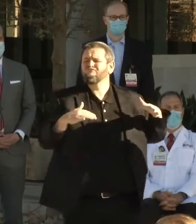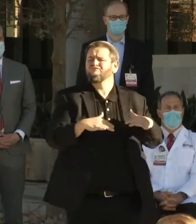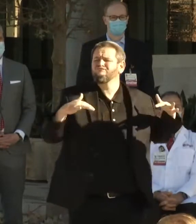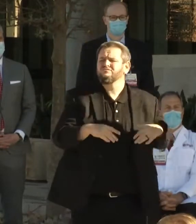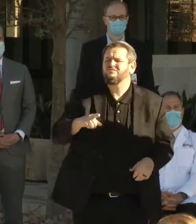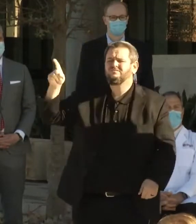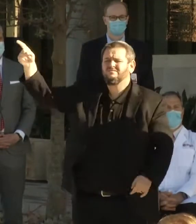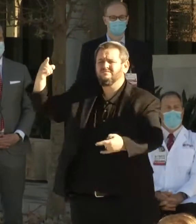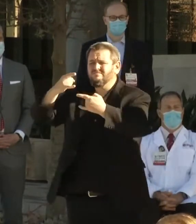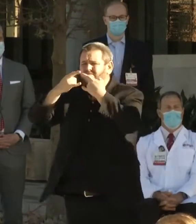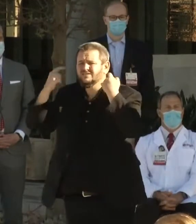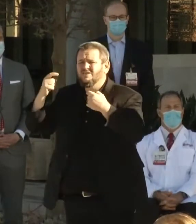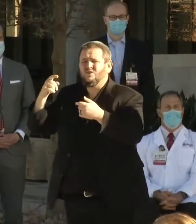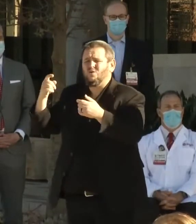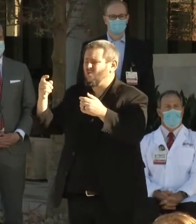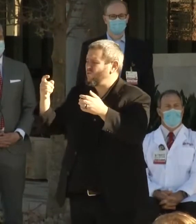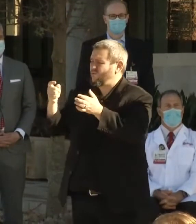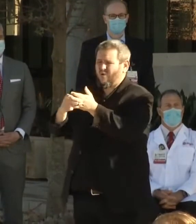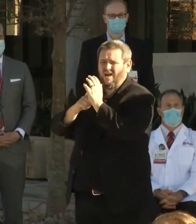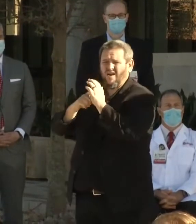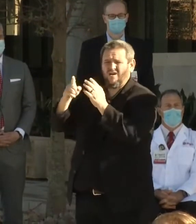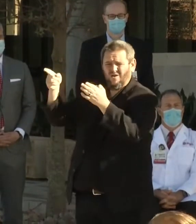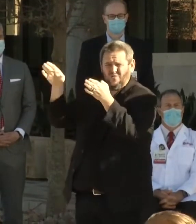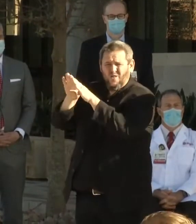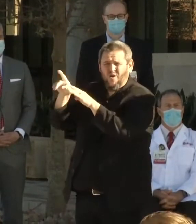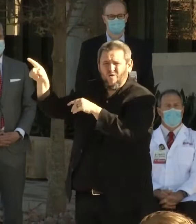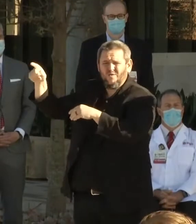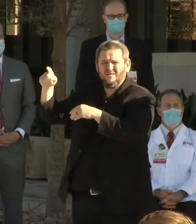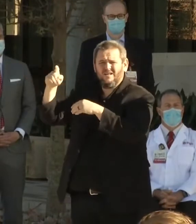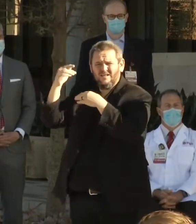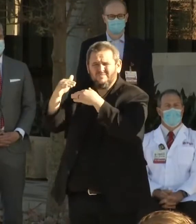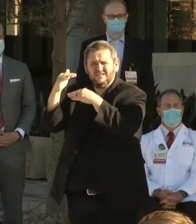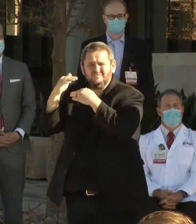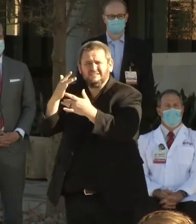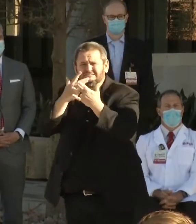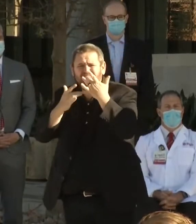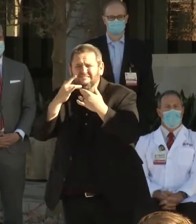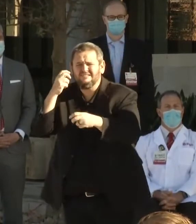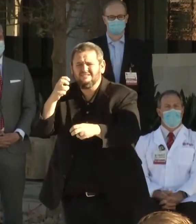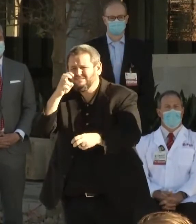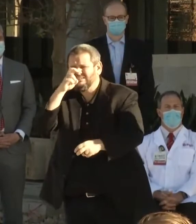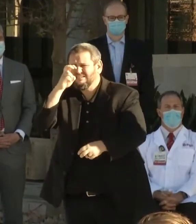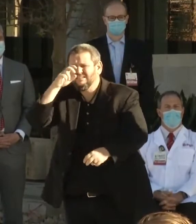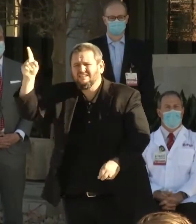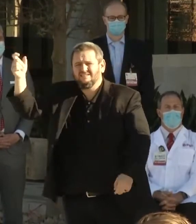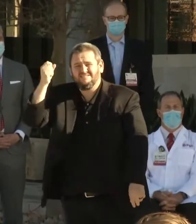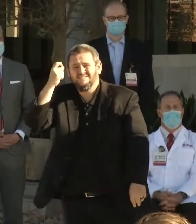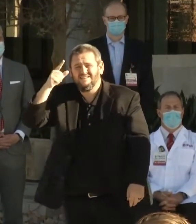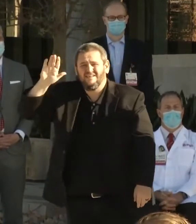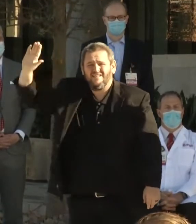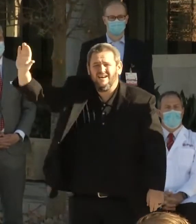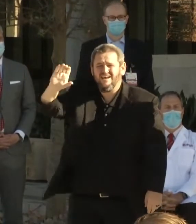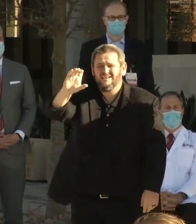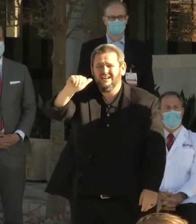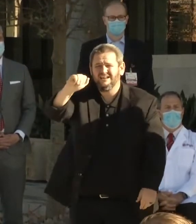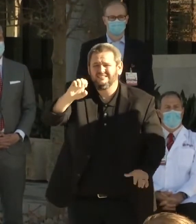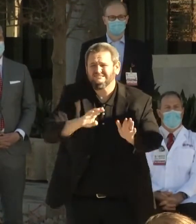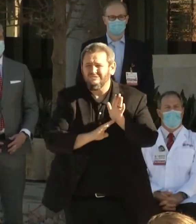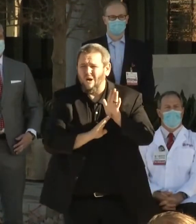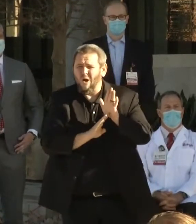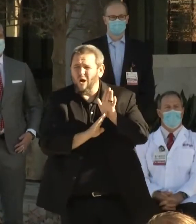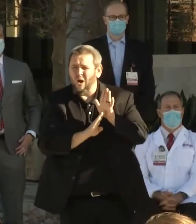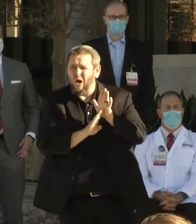open for in-dining. They're limited all across the board, and yet their cases are higher per capita